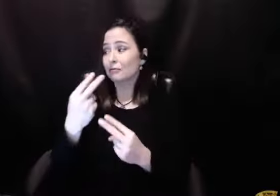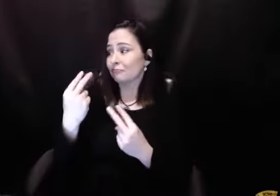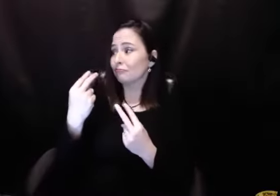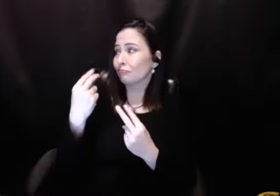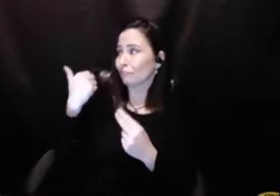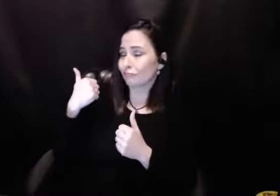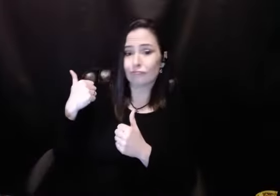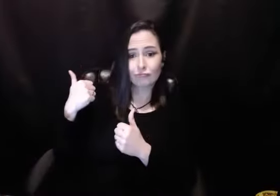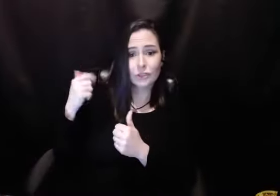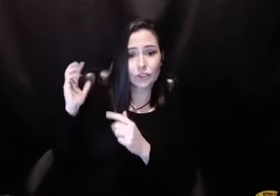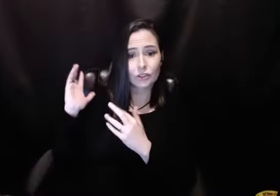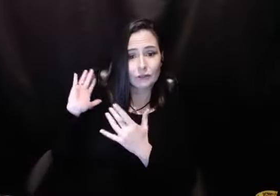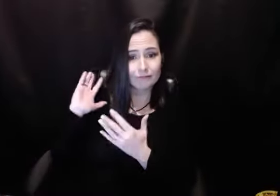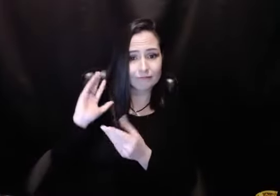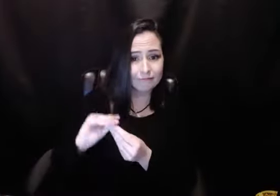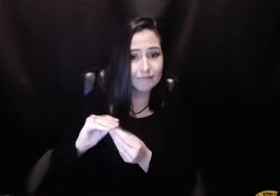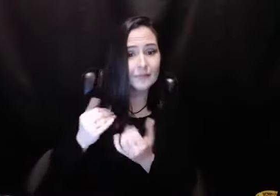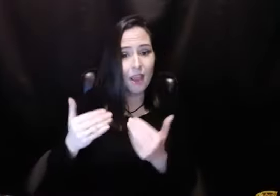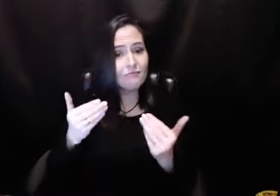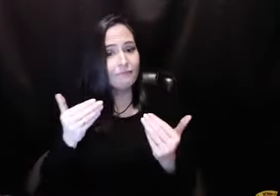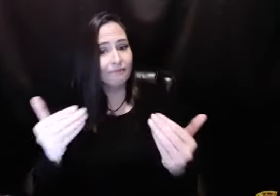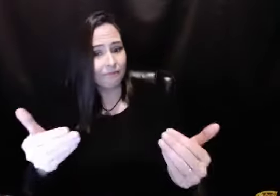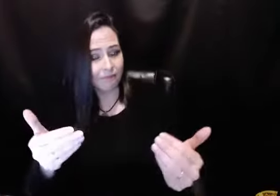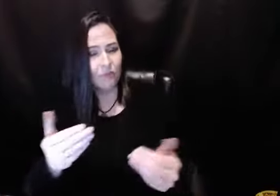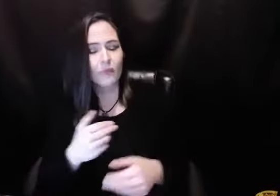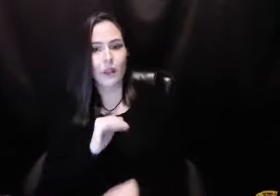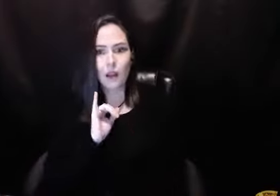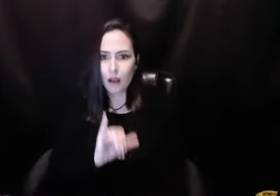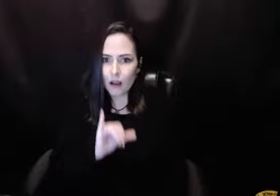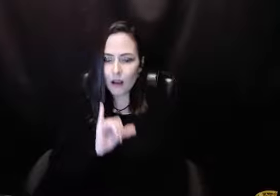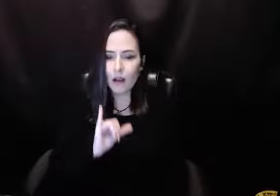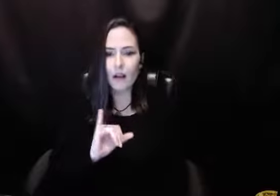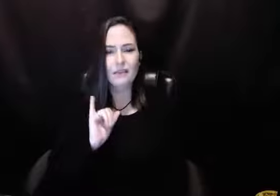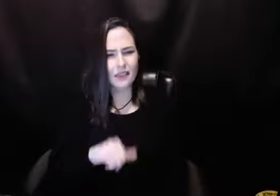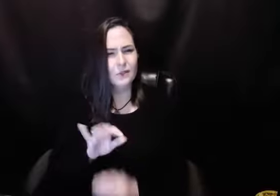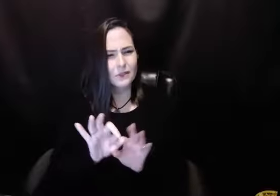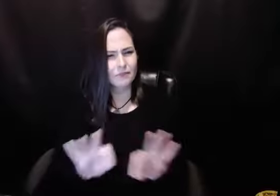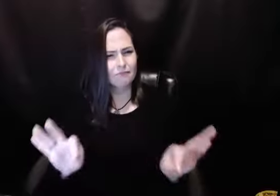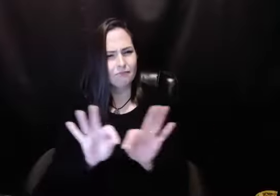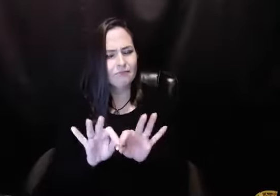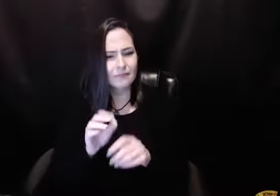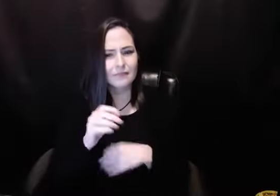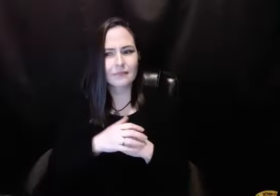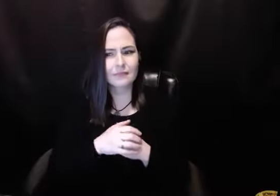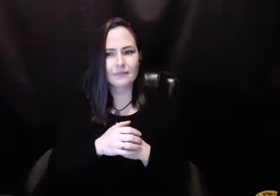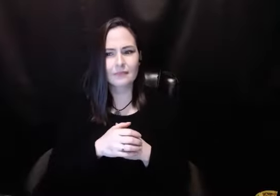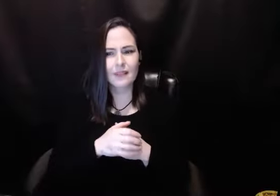said. Move on. You're going to come back to revisit it. But you've done it to the best of your ability today. And that, for me, was the value